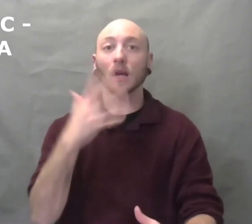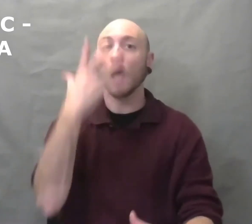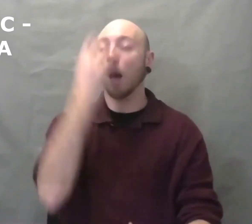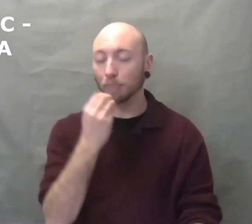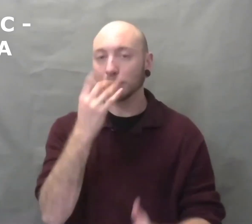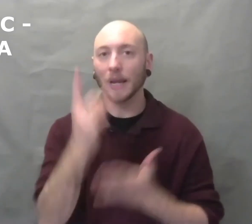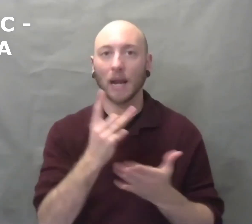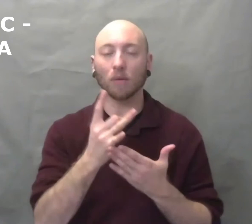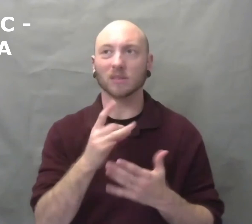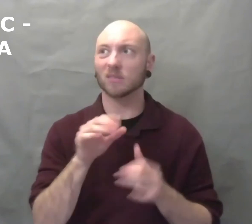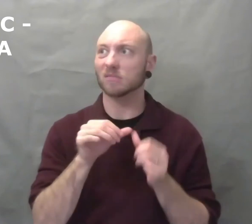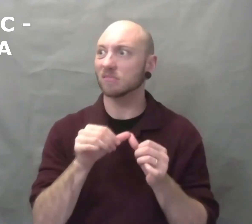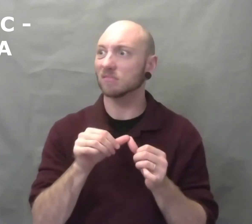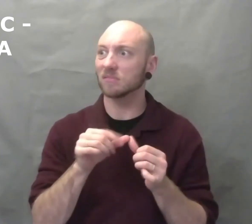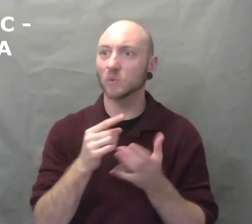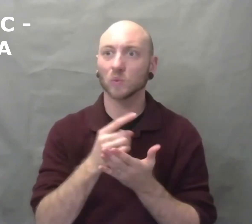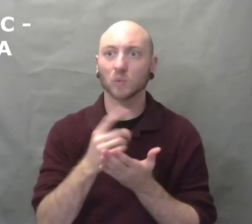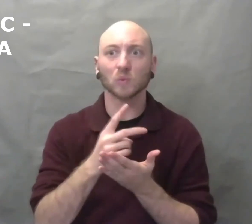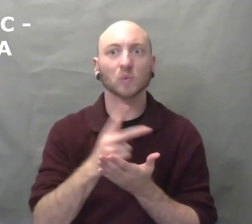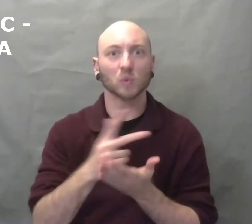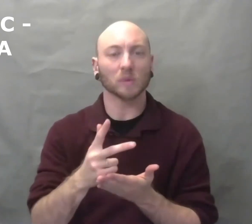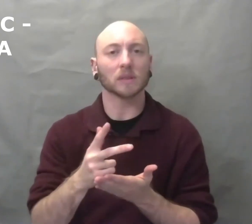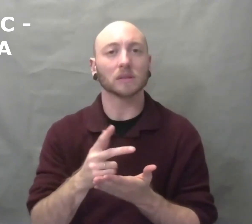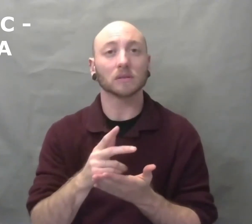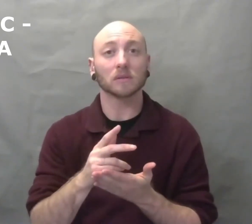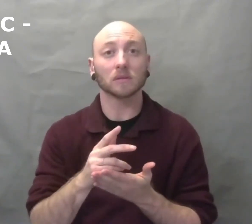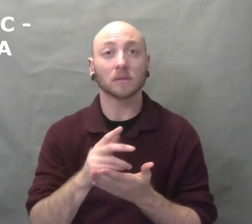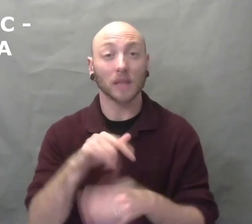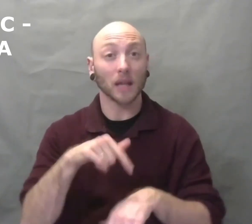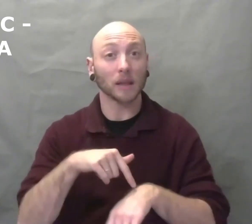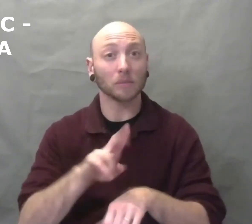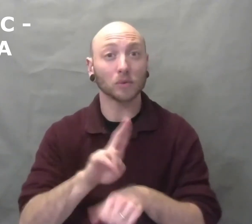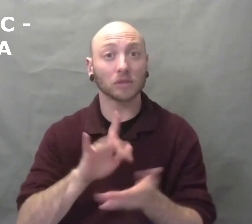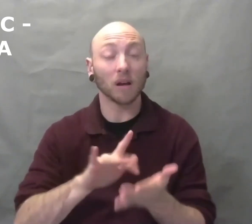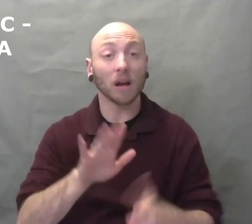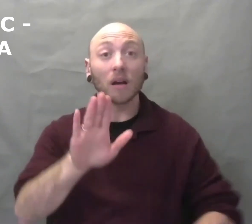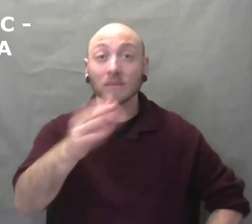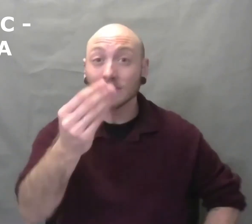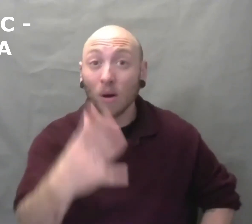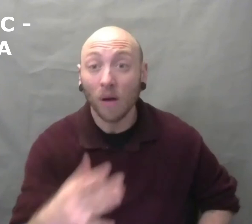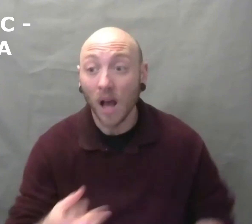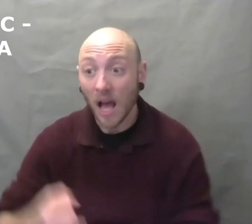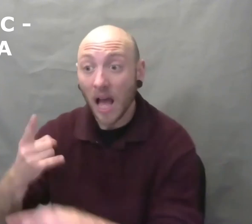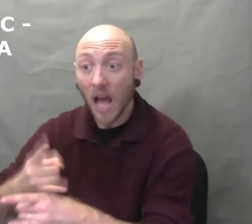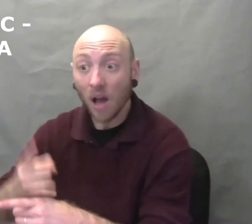weeks. And the whole time with those drugs, I wanted to drink. And I didn't know why I craved alcohol so much. I needed to